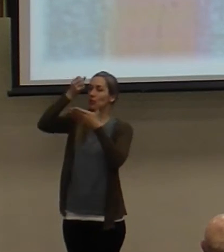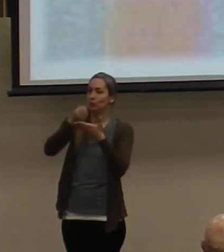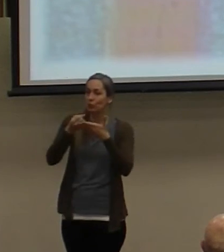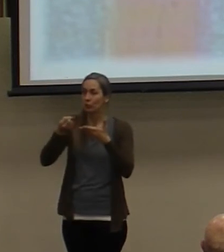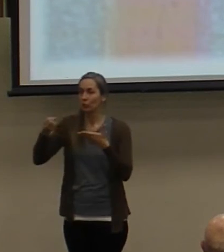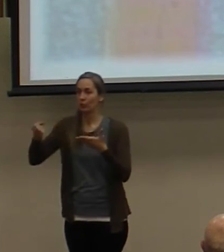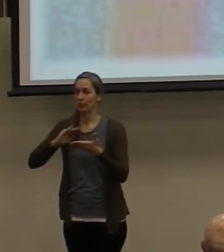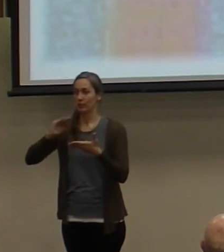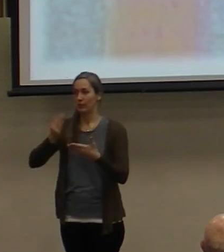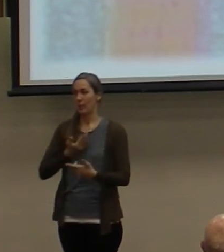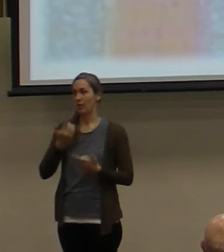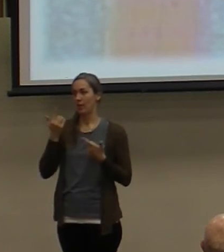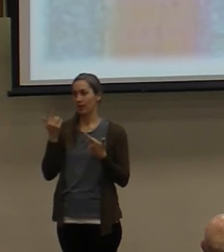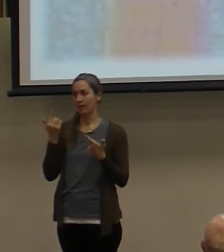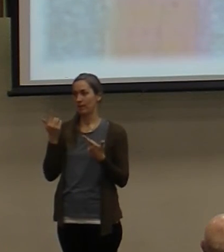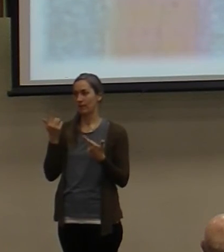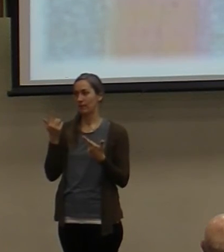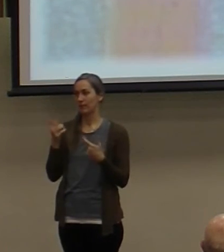life.